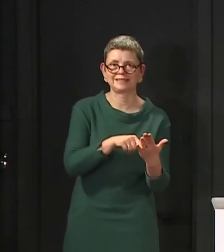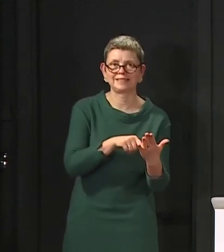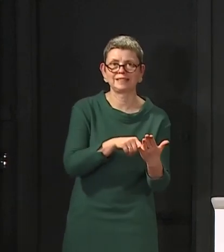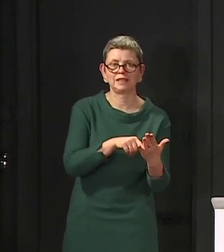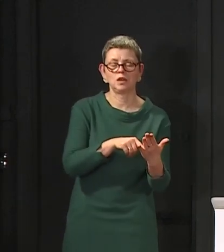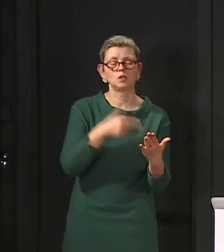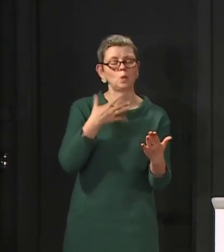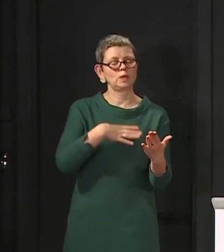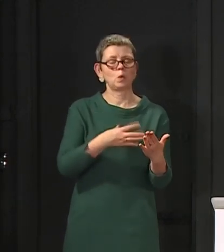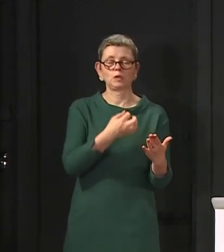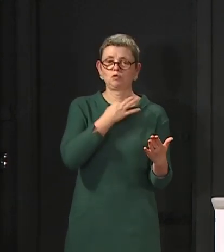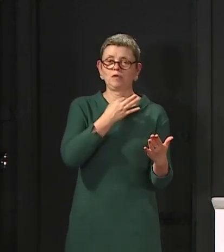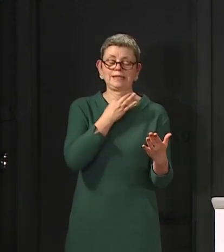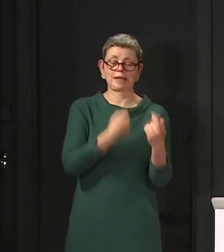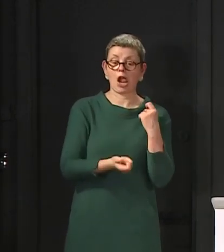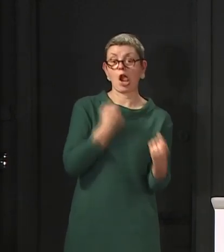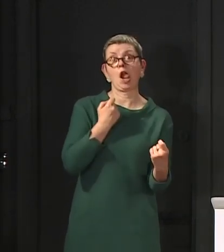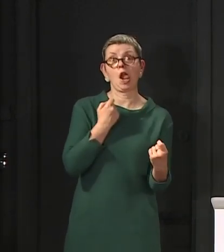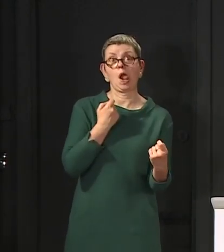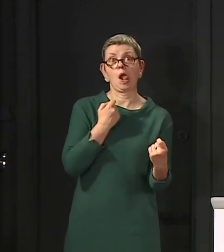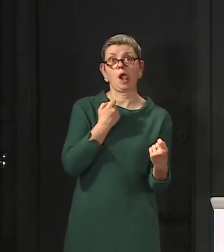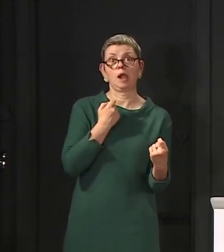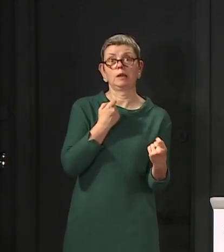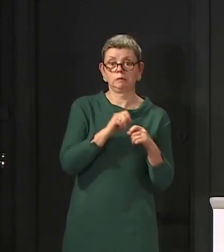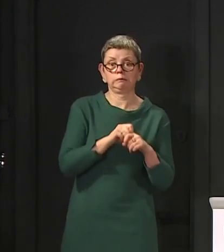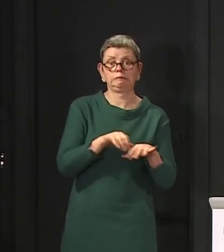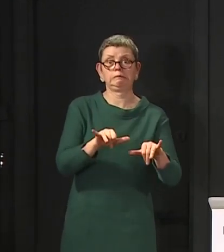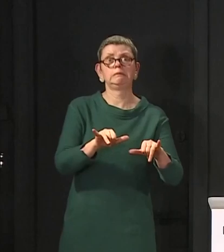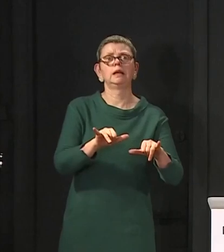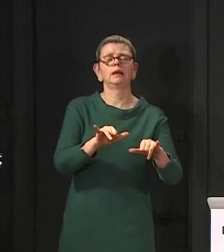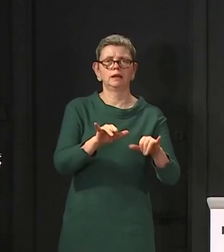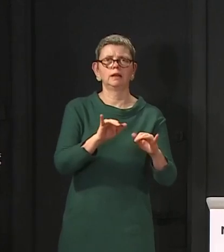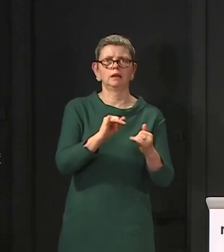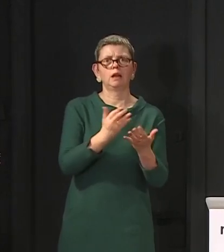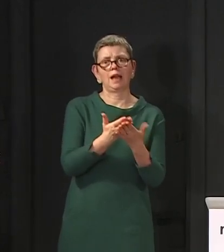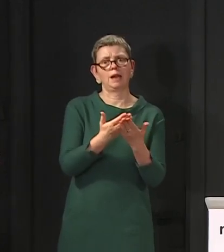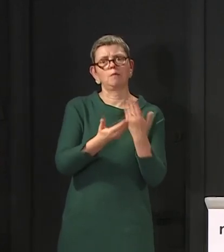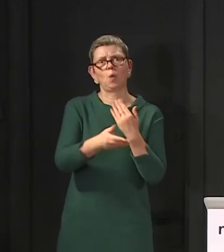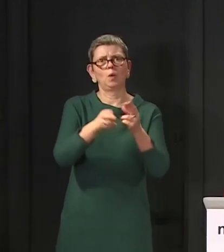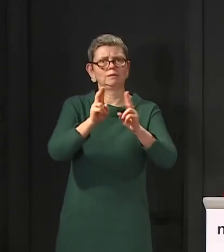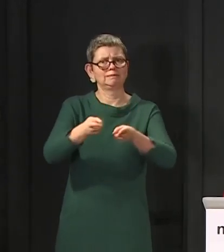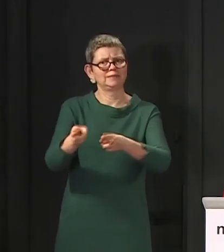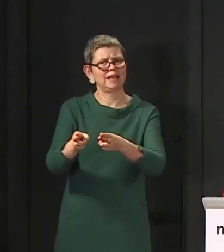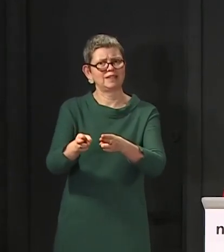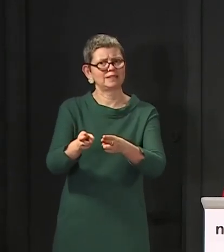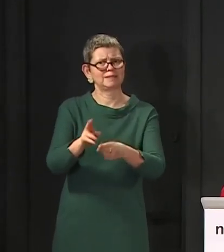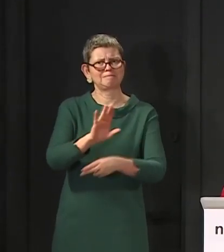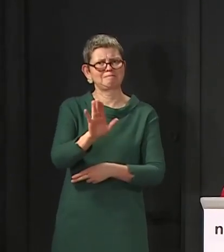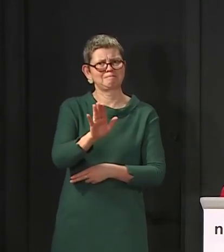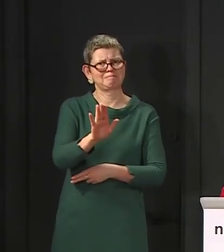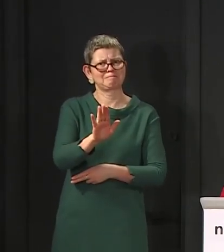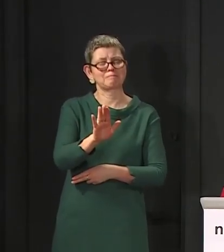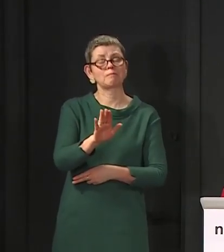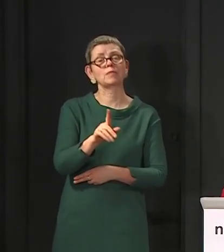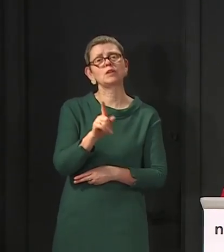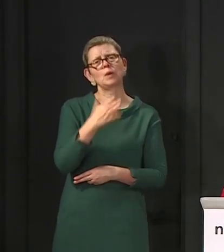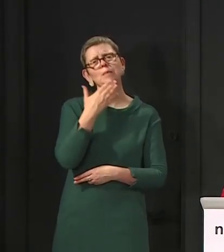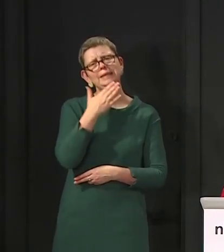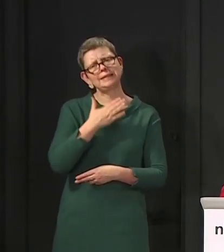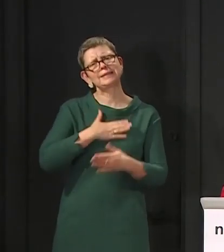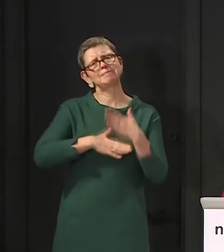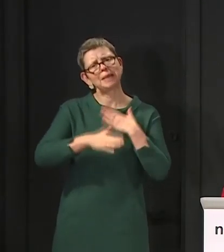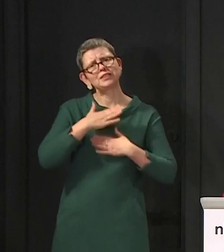to take that risk and in the process lead to a situation where more people die unnecessarily. So please stick with it